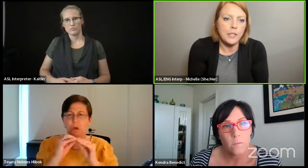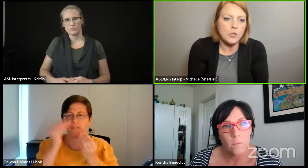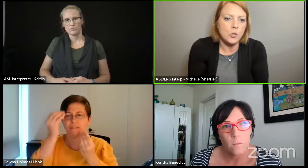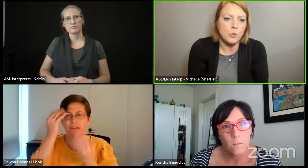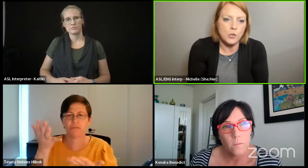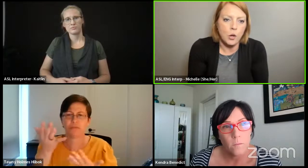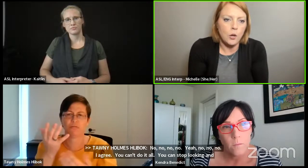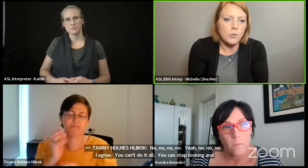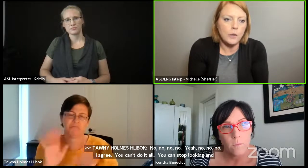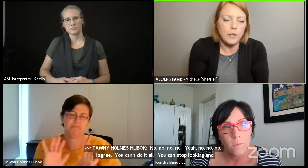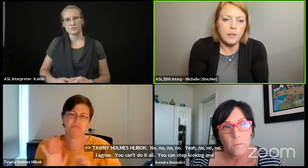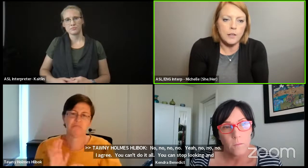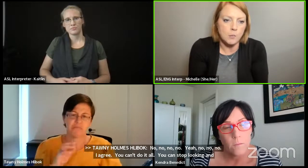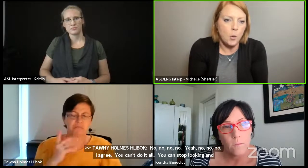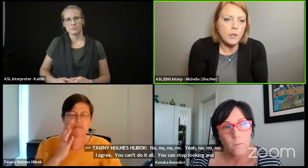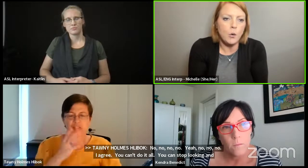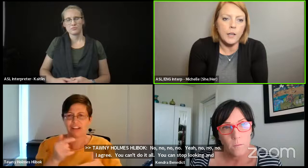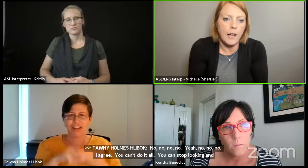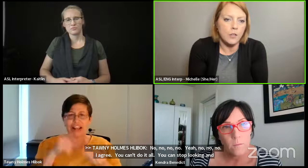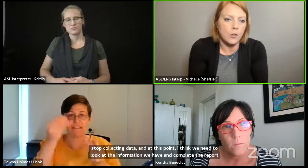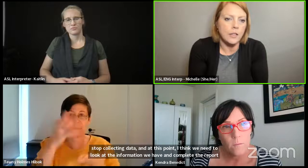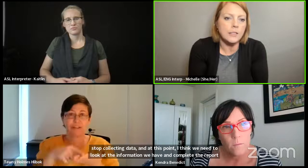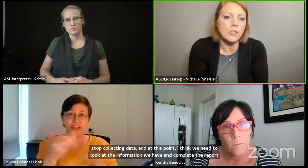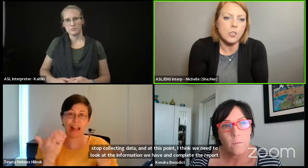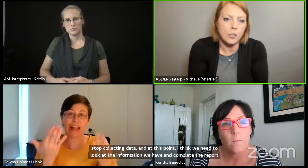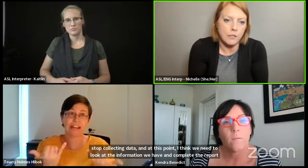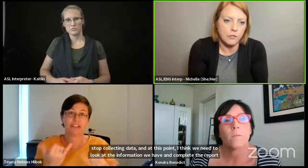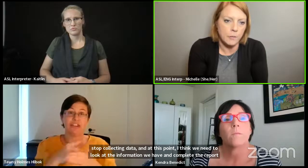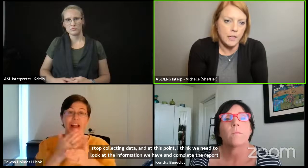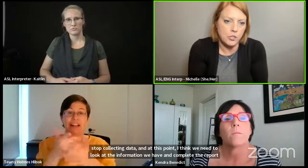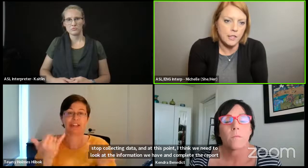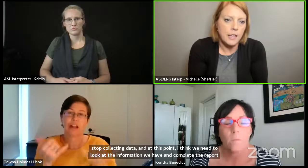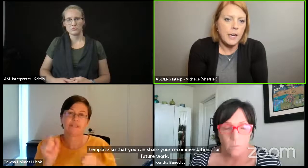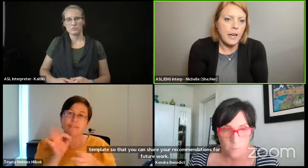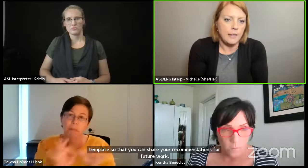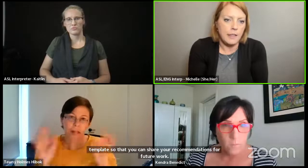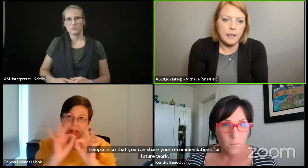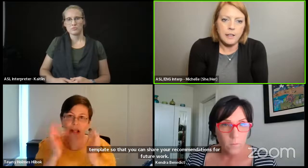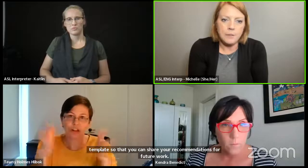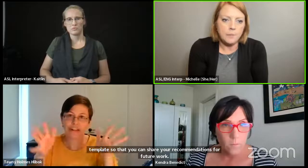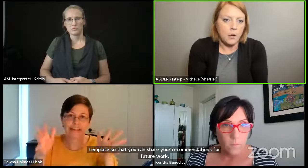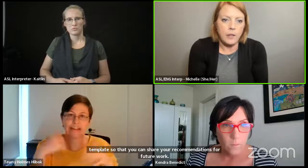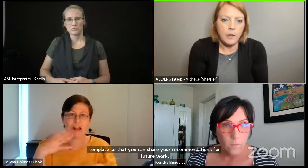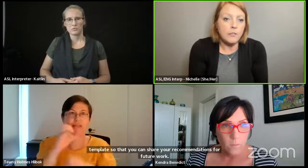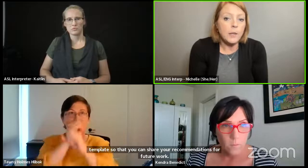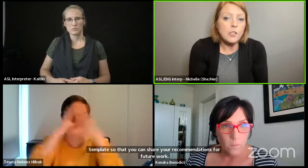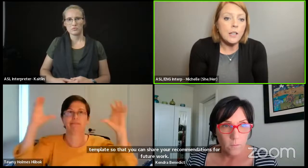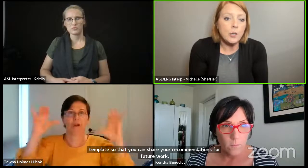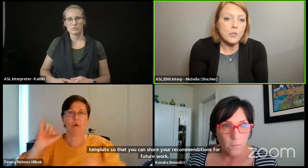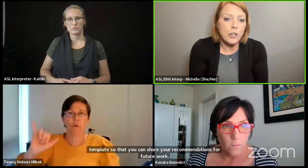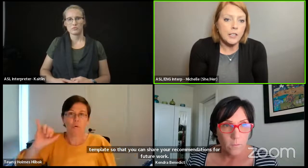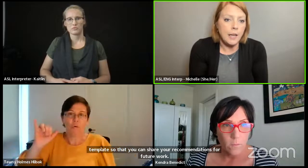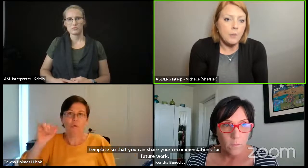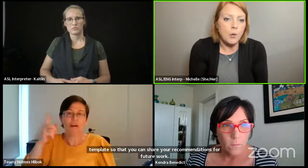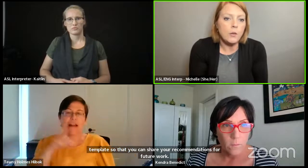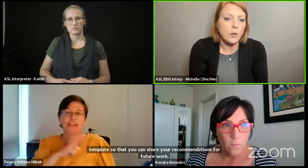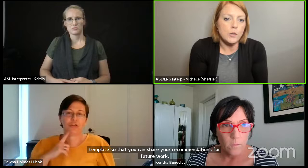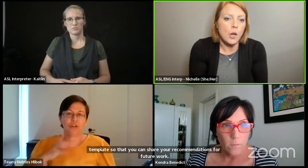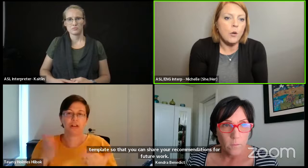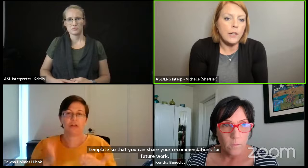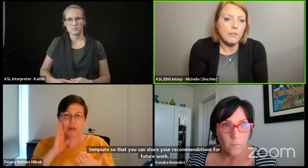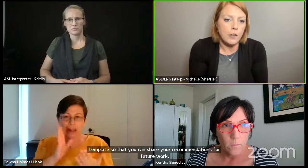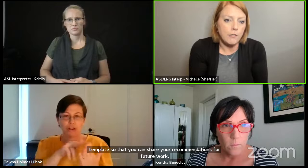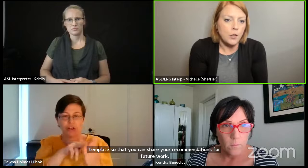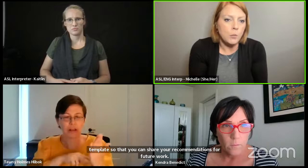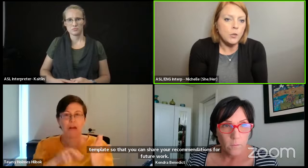that we need to resolve in this moment or gather additional information. I think the information that you've shared today, both of